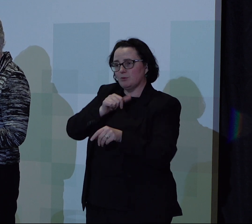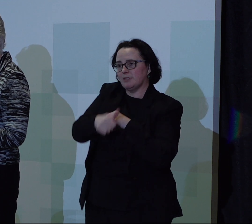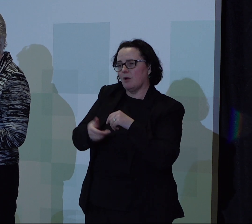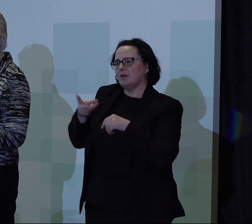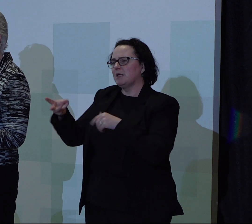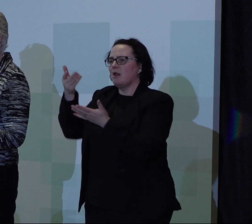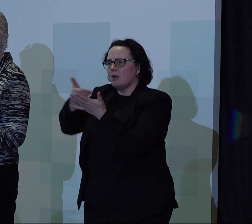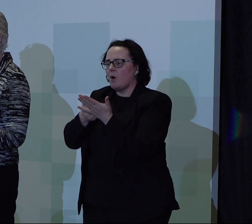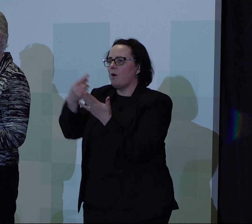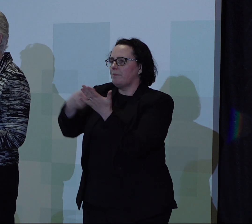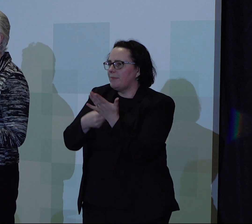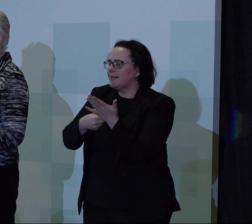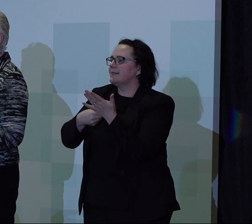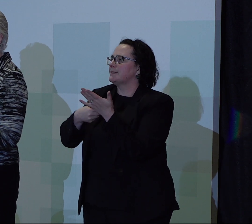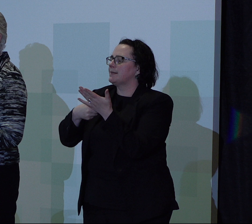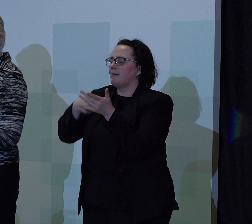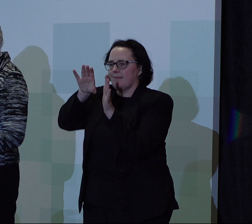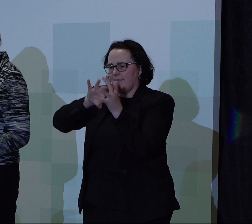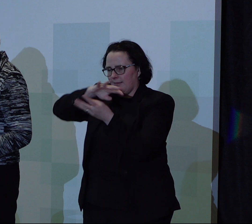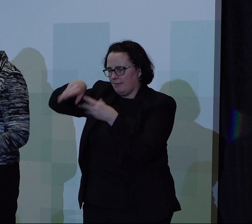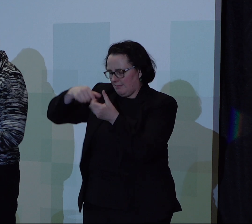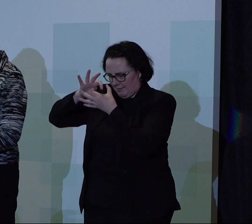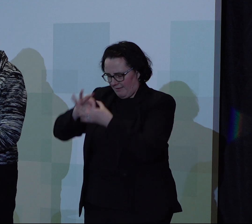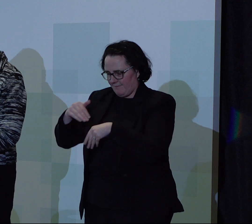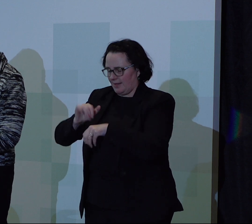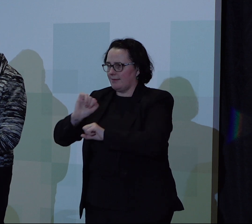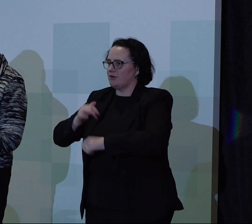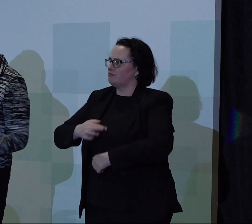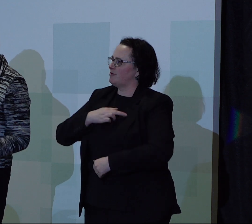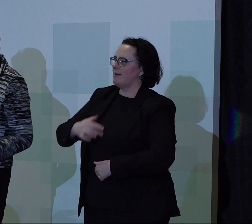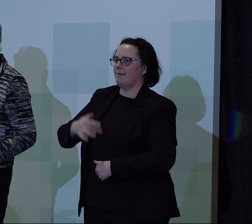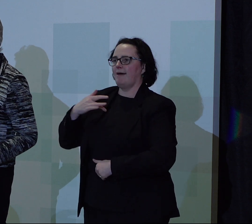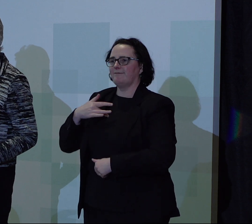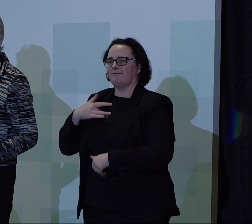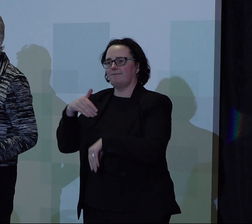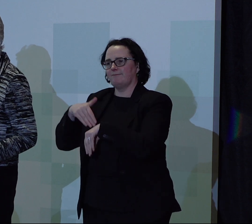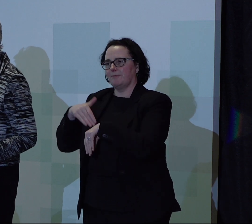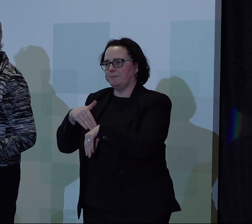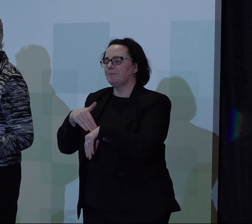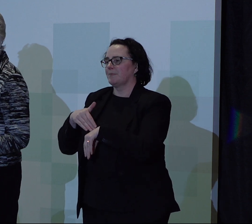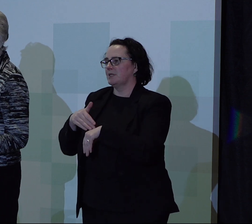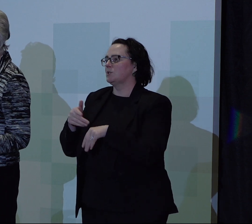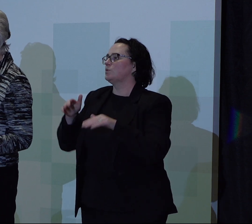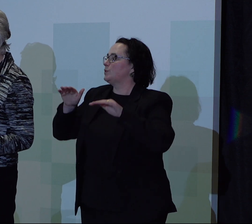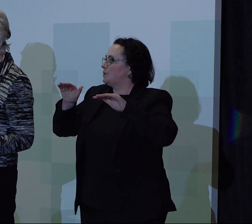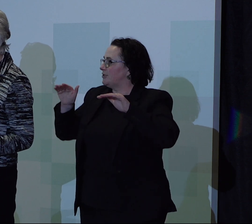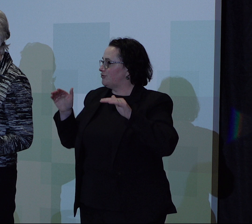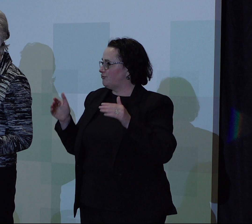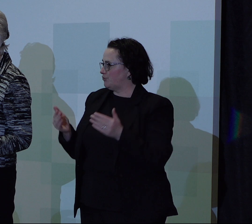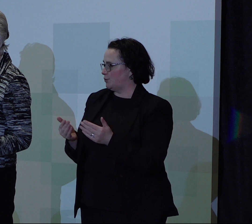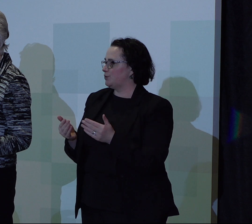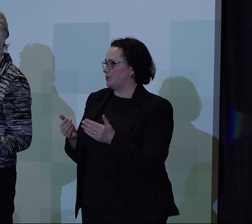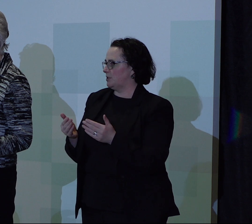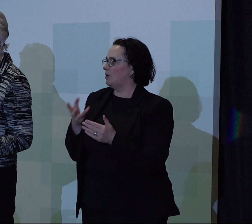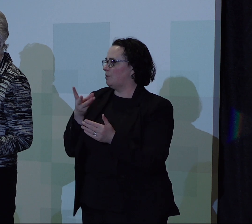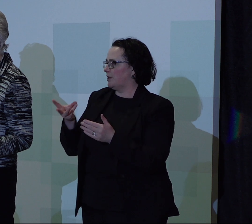laws, policies and the Constitution affects them in real life. So by way of an introduction to what we're going to